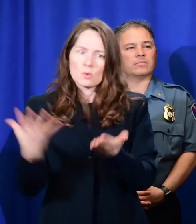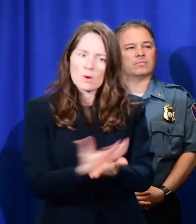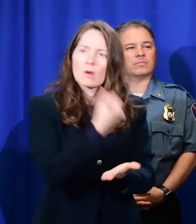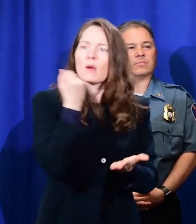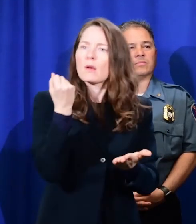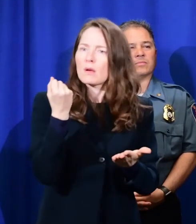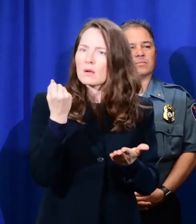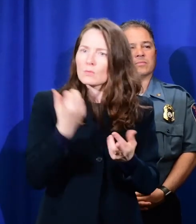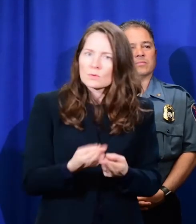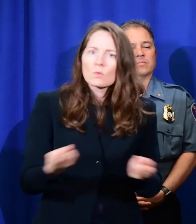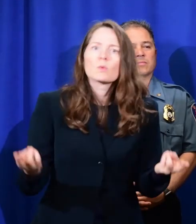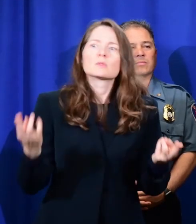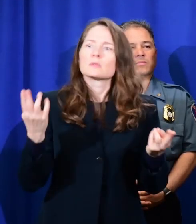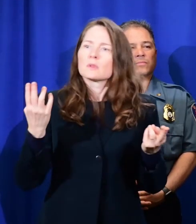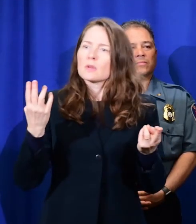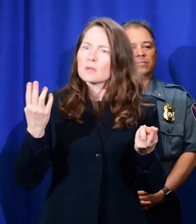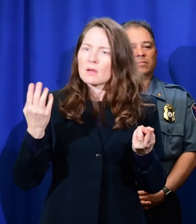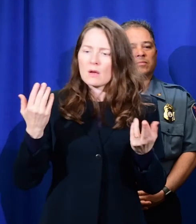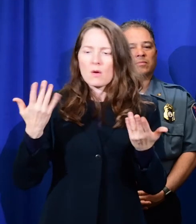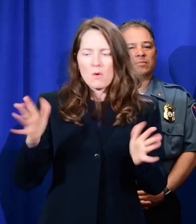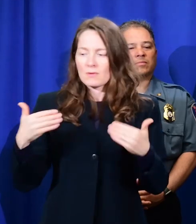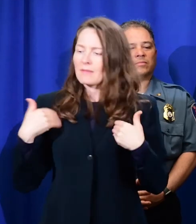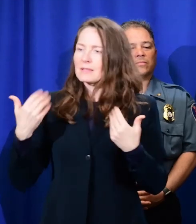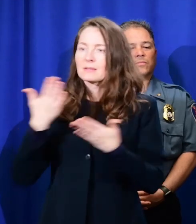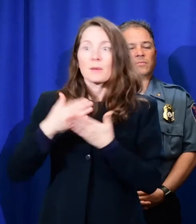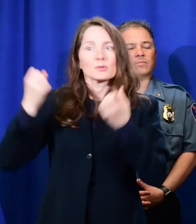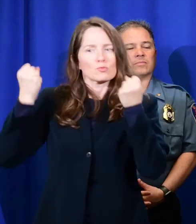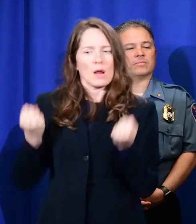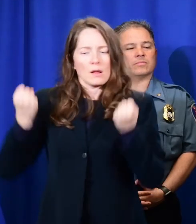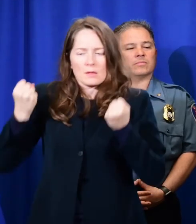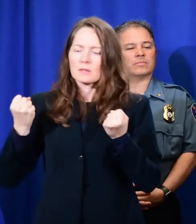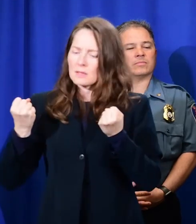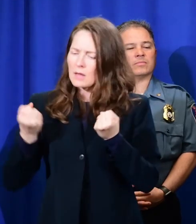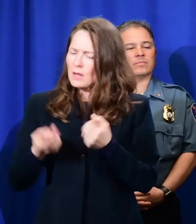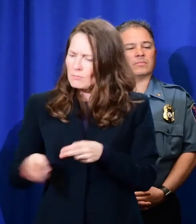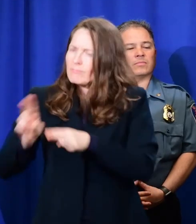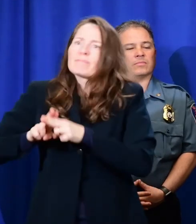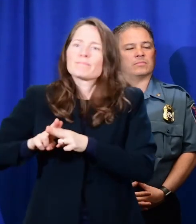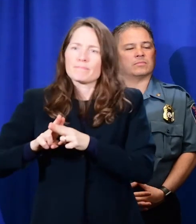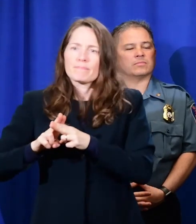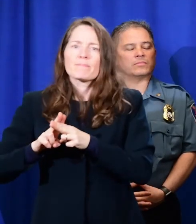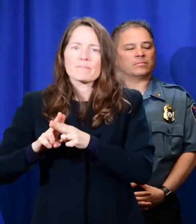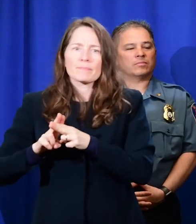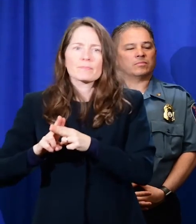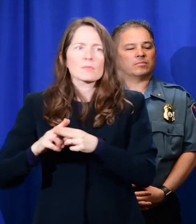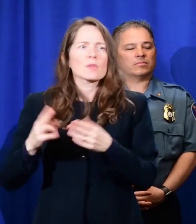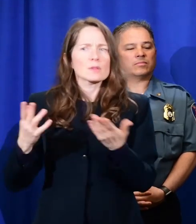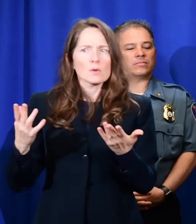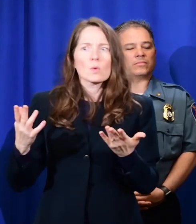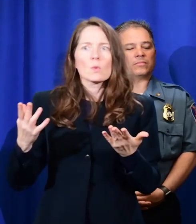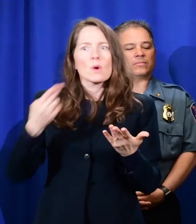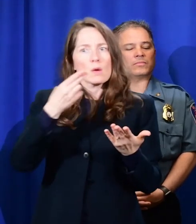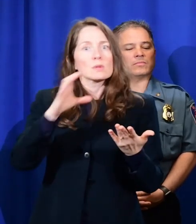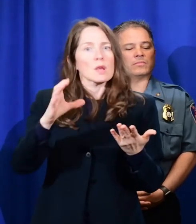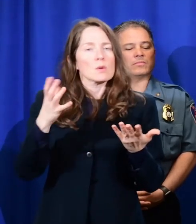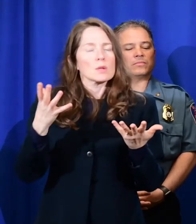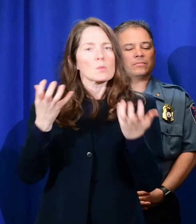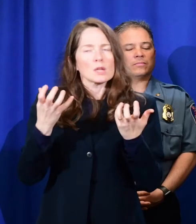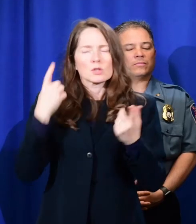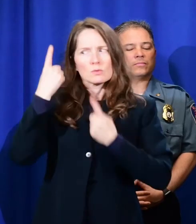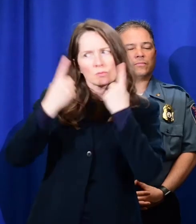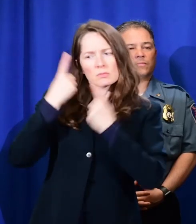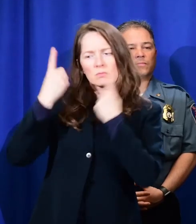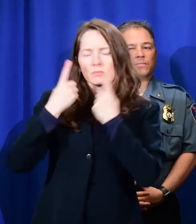their strengths. It's about a community like Howard County identifying what is needed to reduce incidents of abuse and implementing